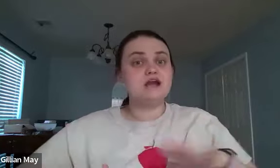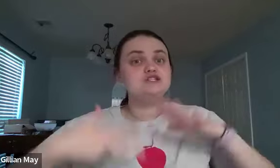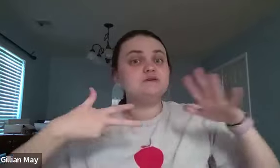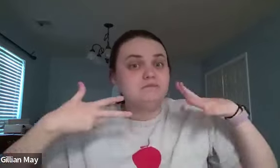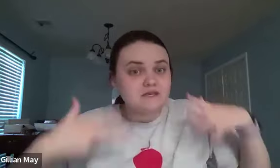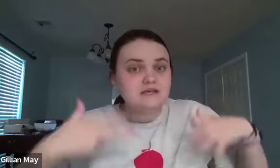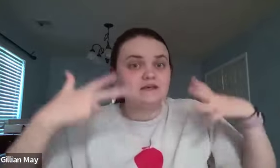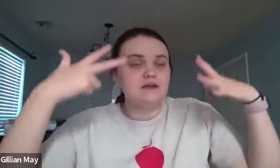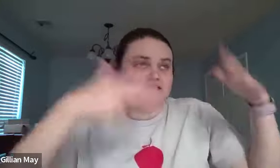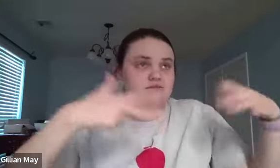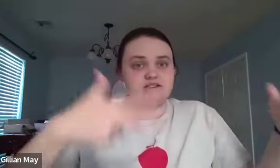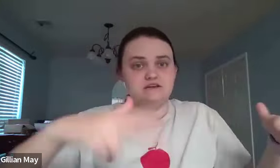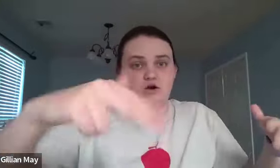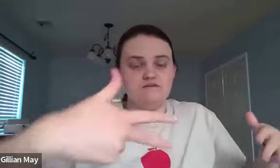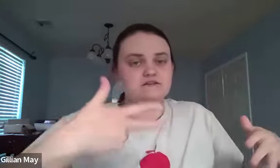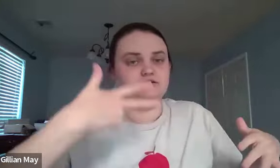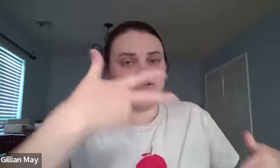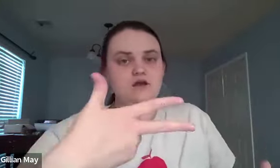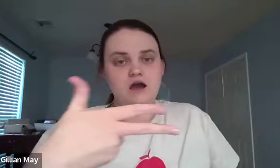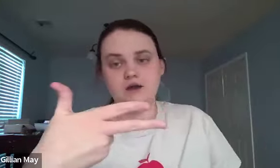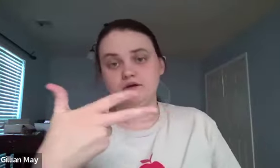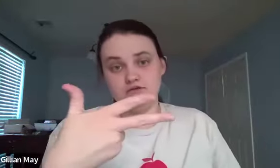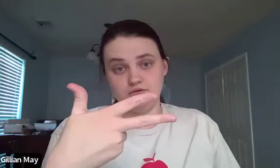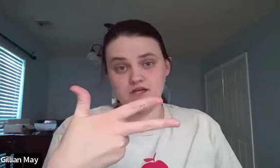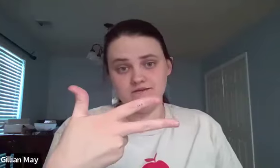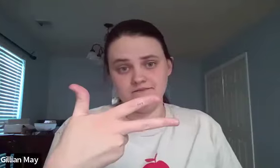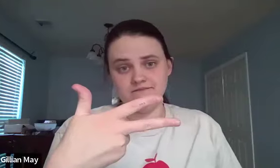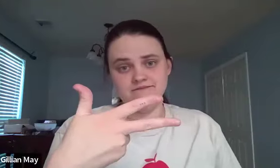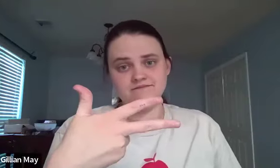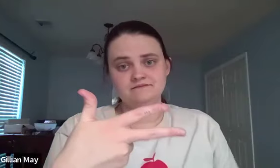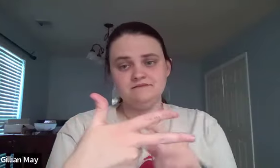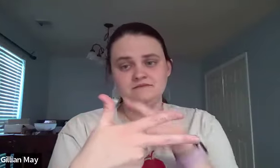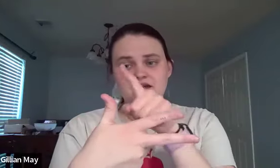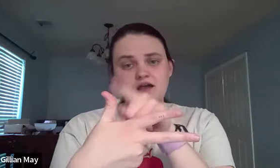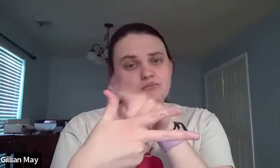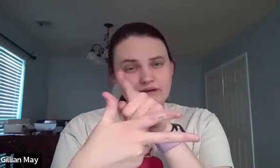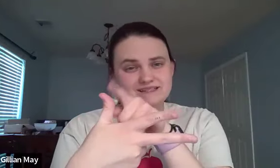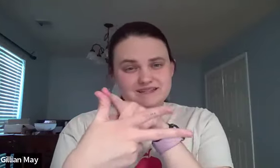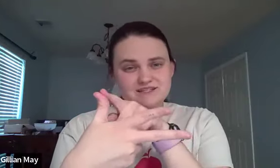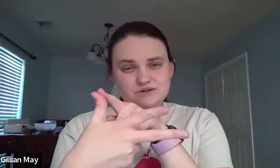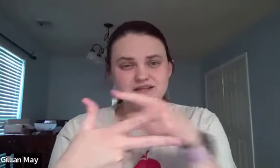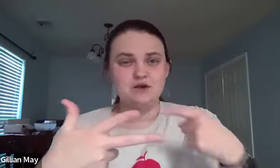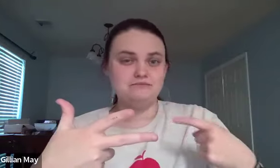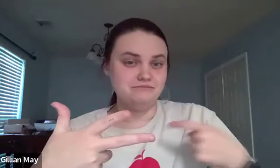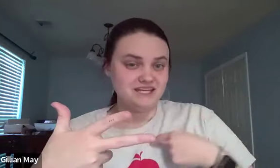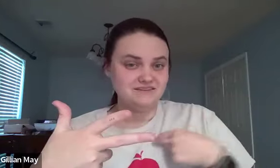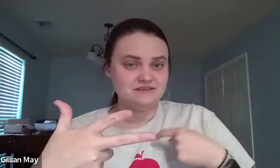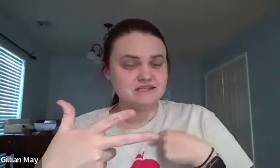actually doing me and my siblings and all of us included, I would go 3. I'd point to this one and go me, because I'm